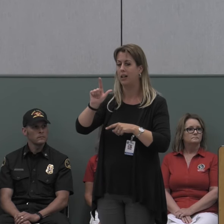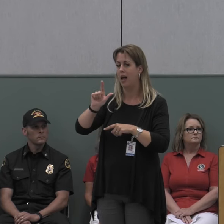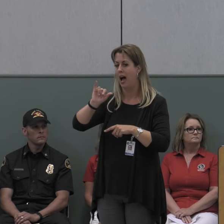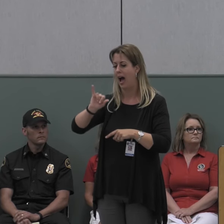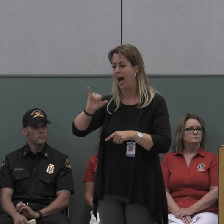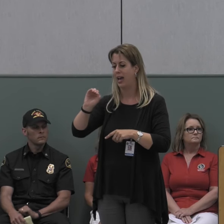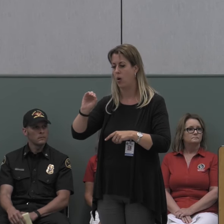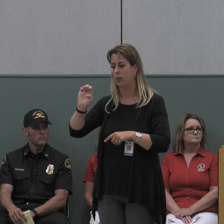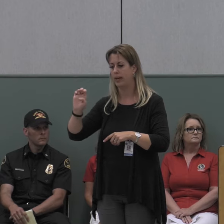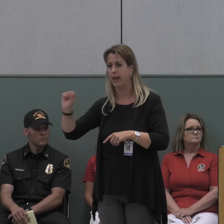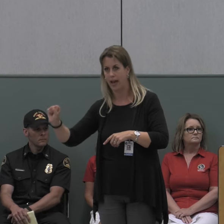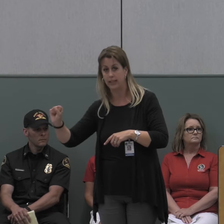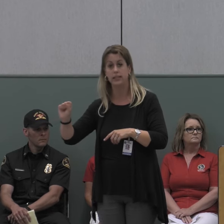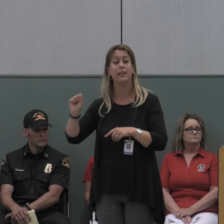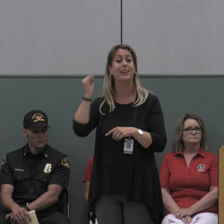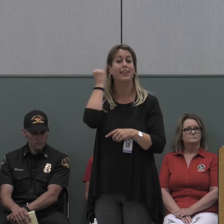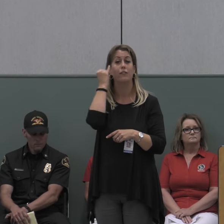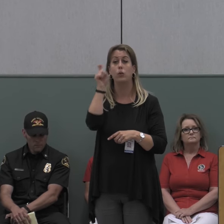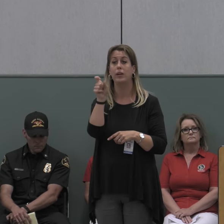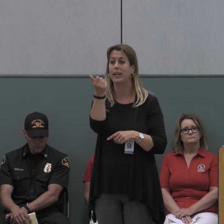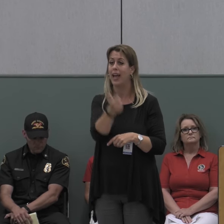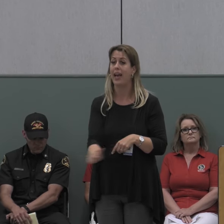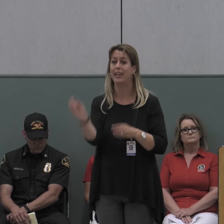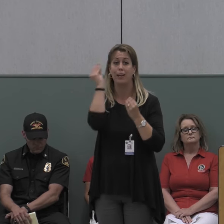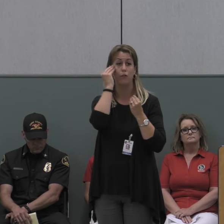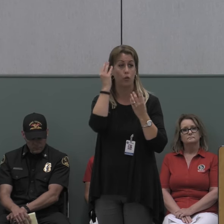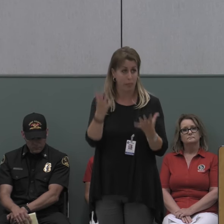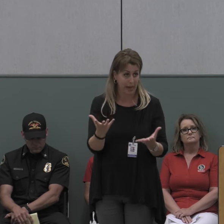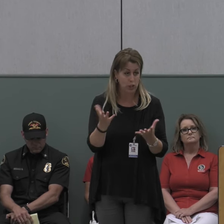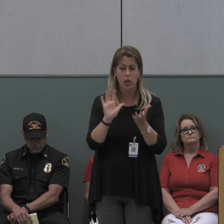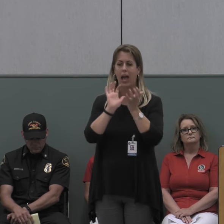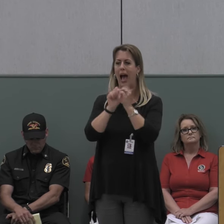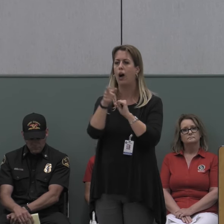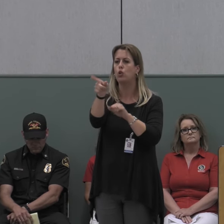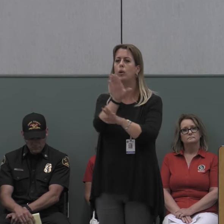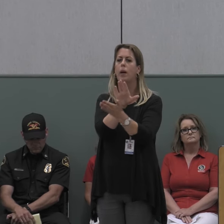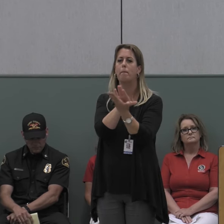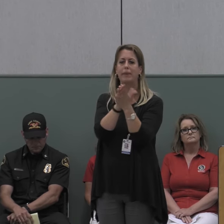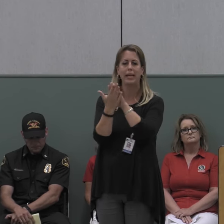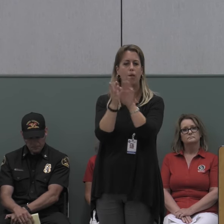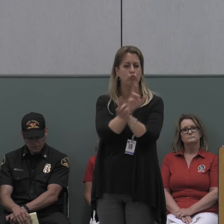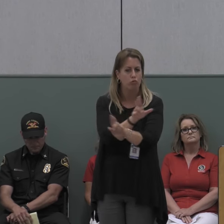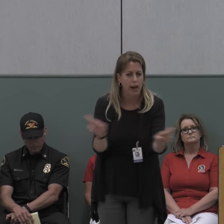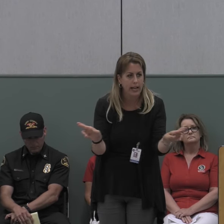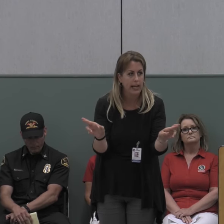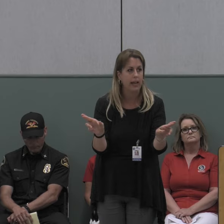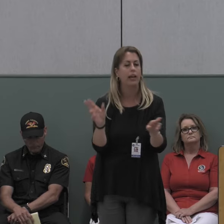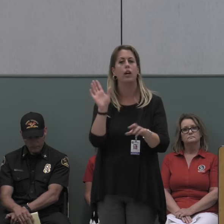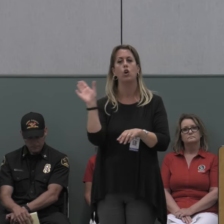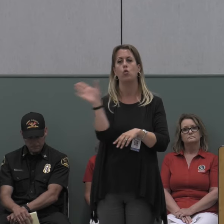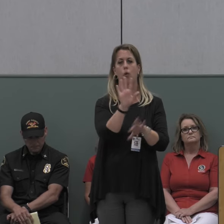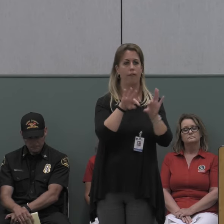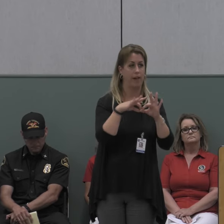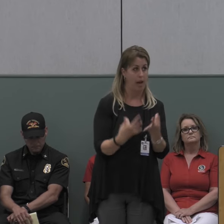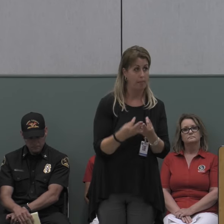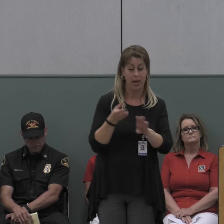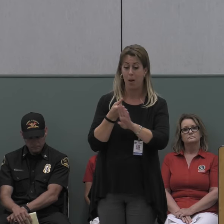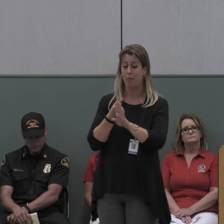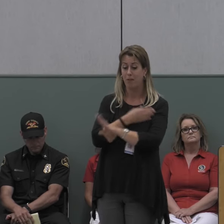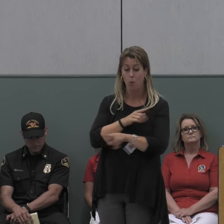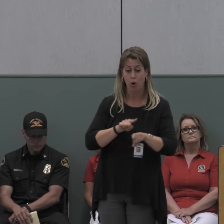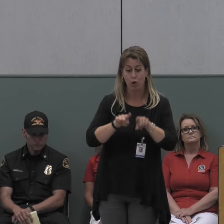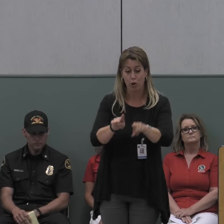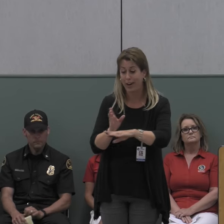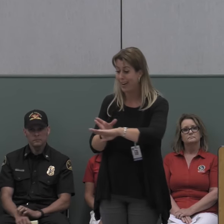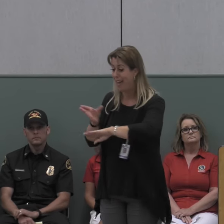up-to-date information or hints on how you can prepare yourself and your family before, during, and after